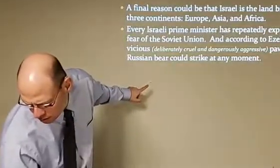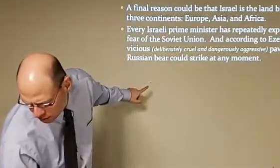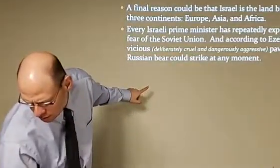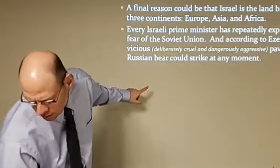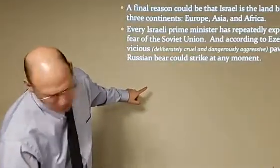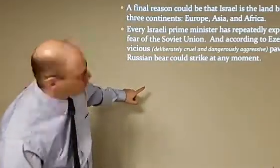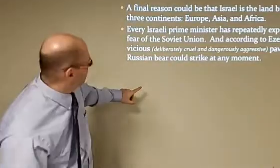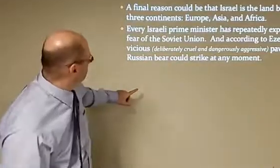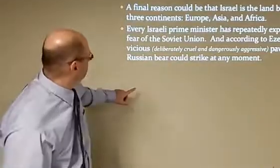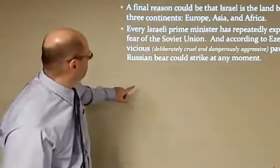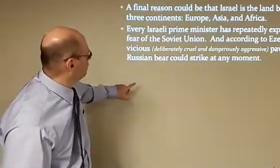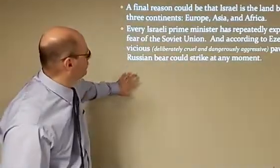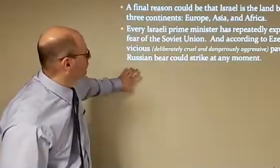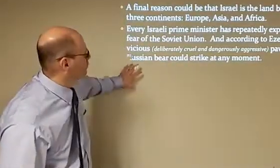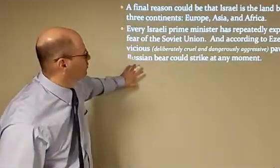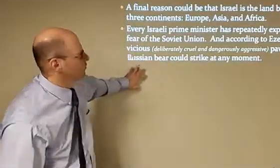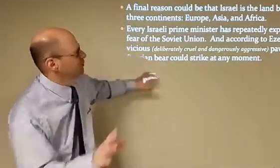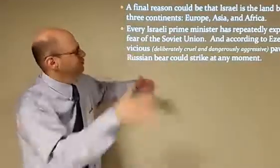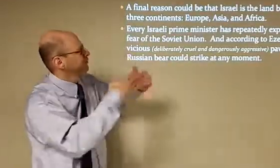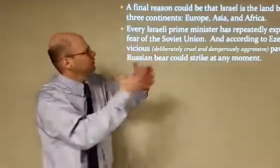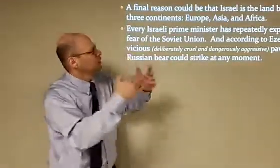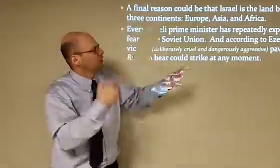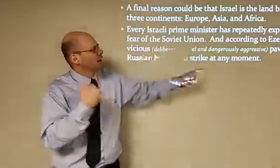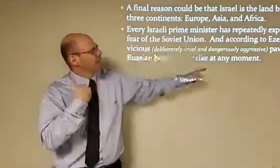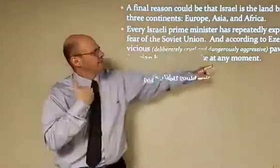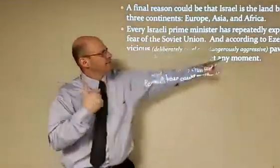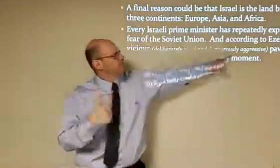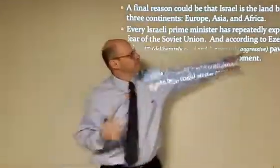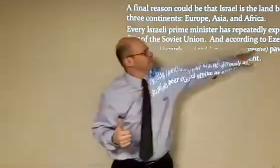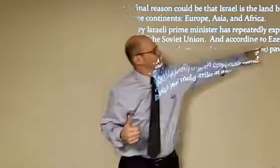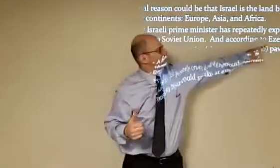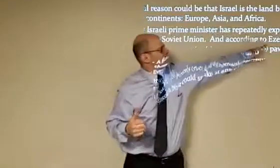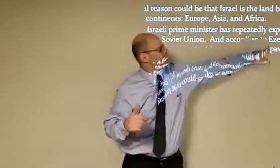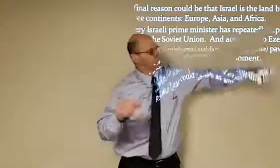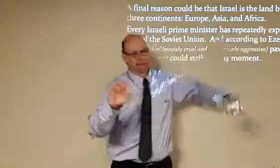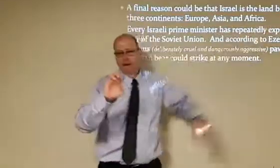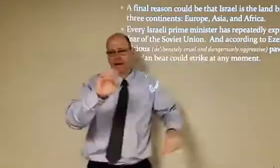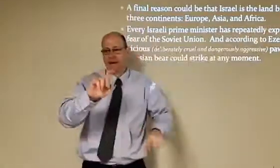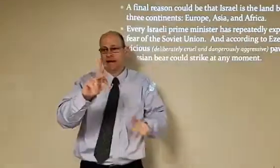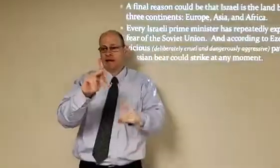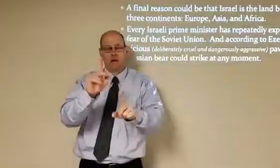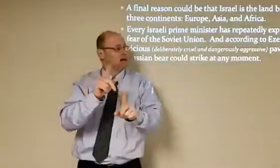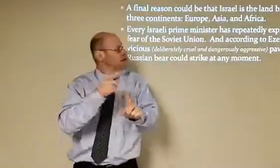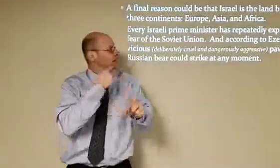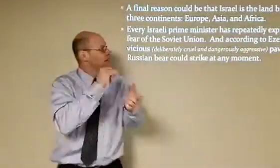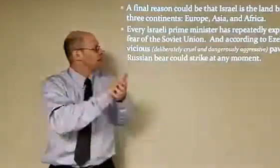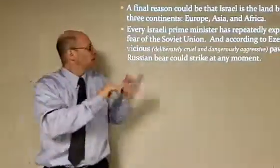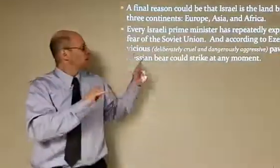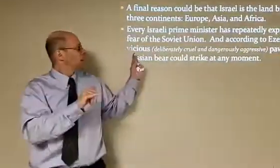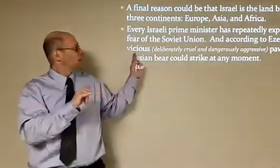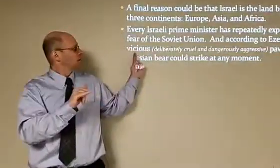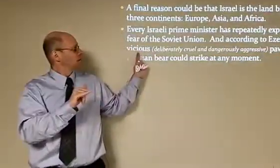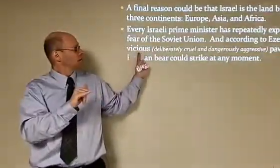Find the scripture to match with what this says. It's a good point. Well, anyway, it says, according to Ezekiel, the